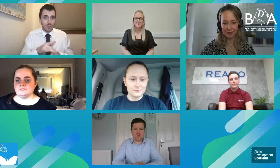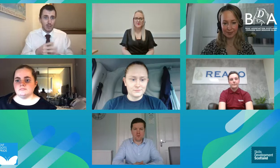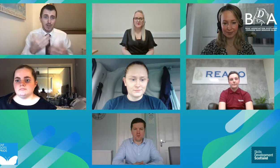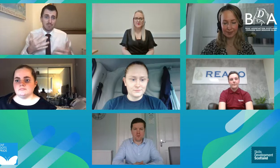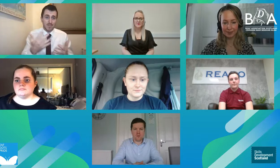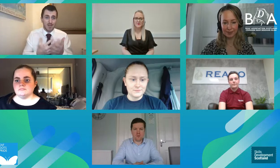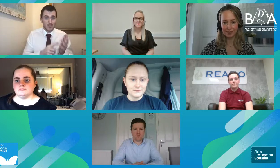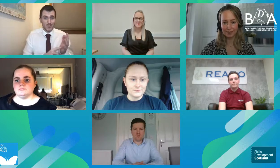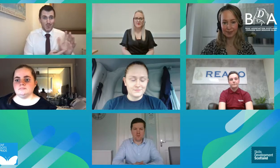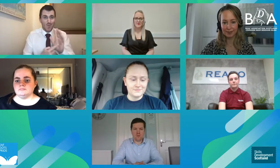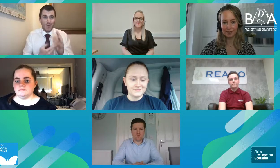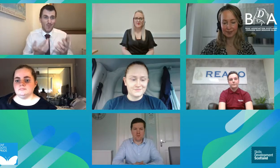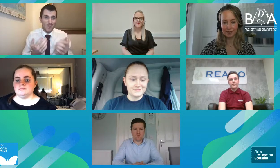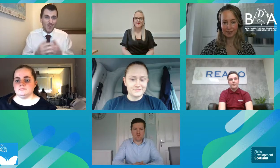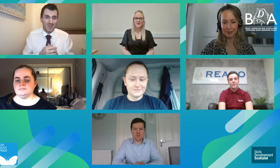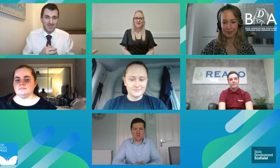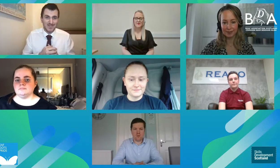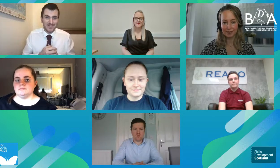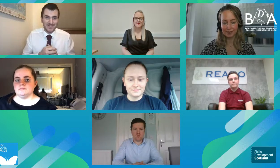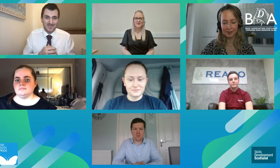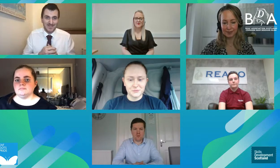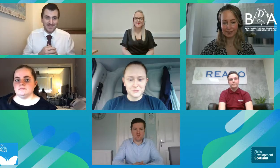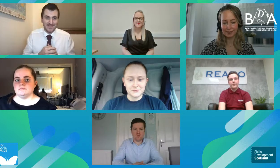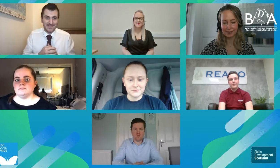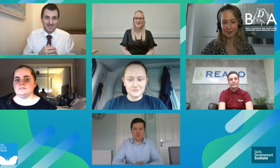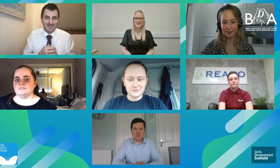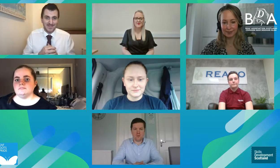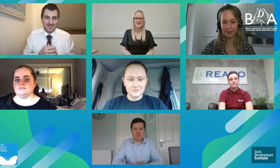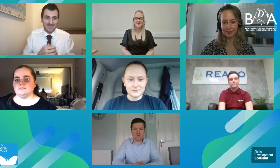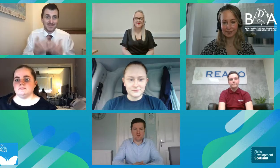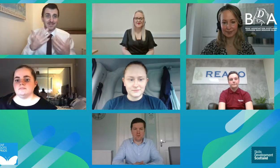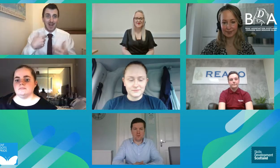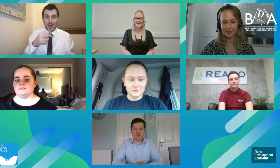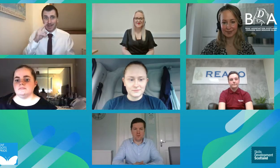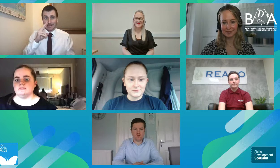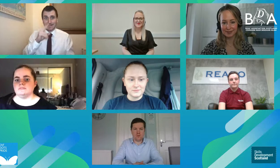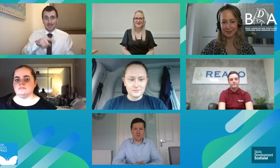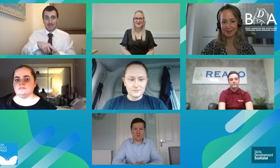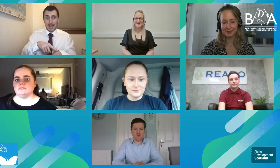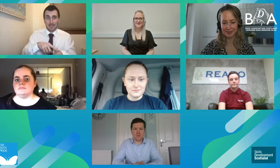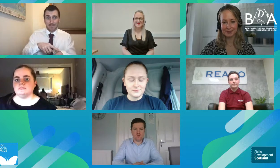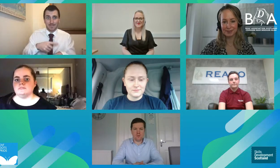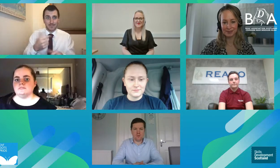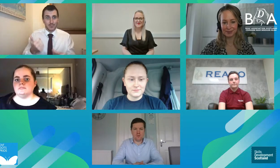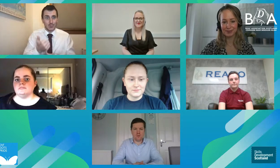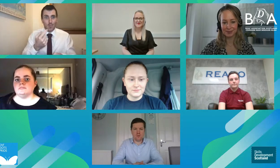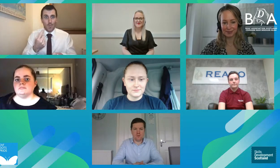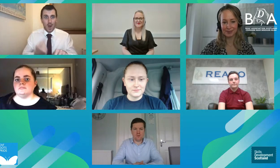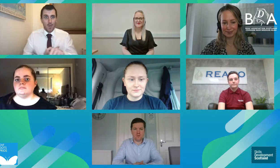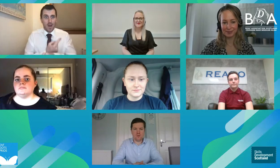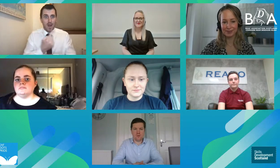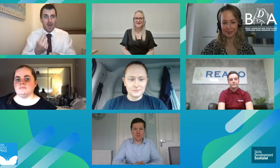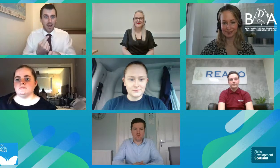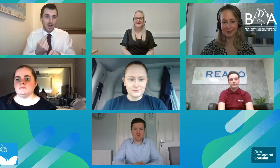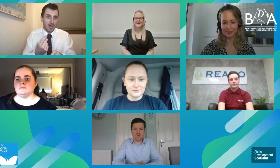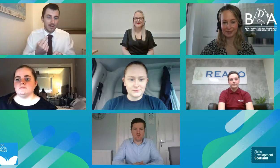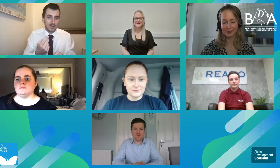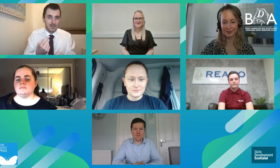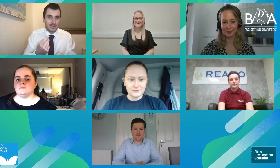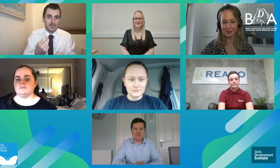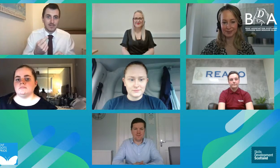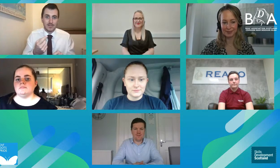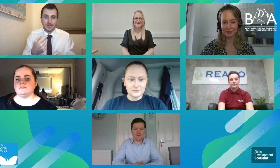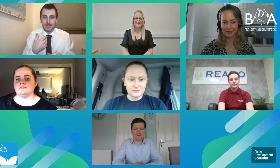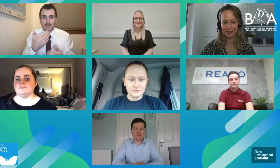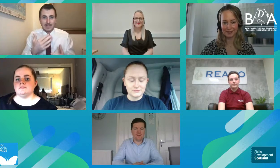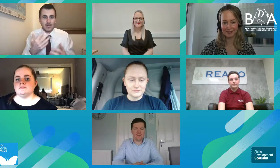within the apprenticeship programme and the fact that everybody's managed to secure employment. So it's a great example, a great advert for the apprenticeship programme. Keeping an